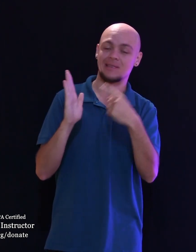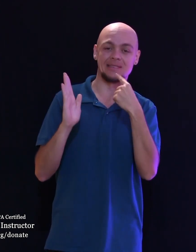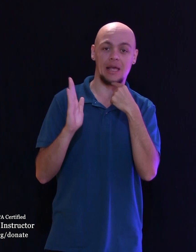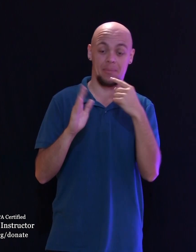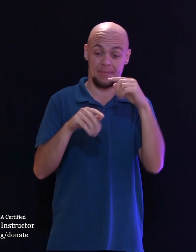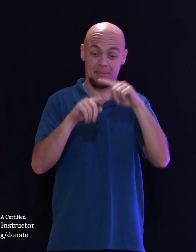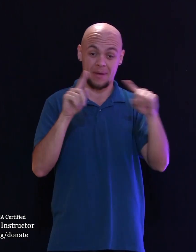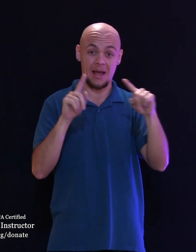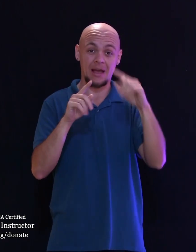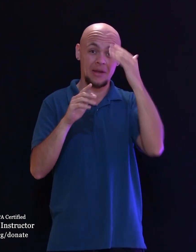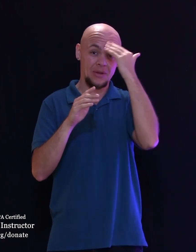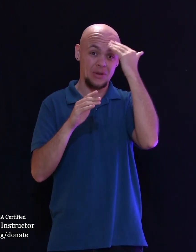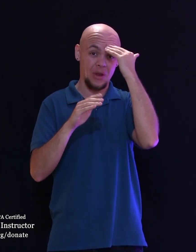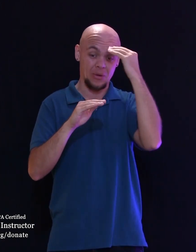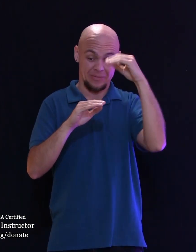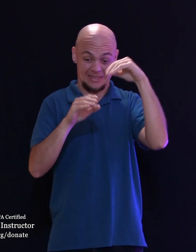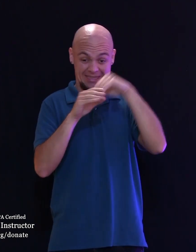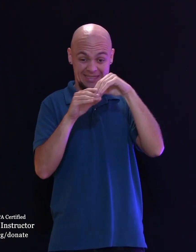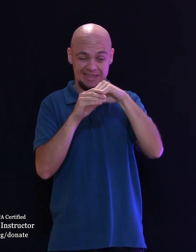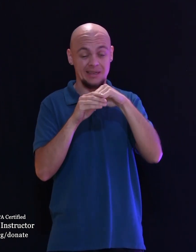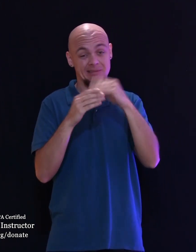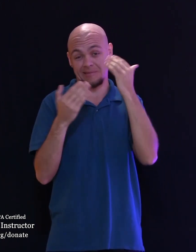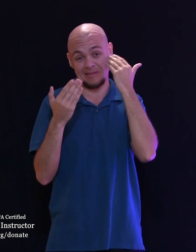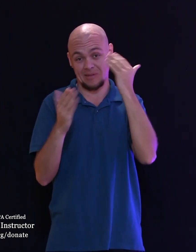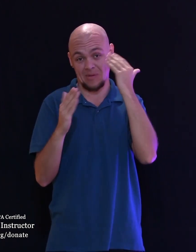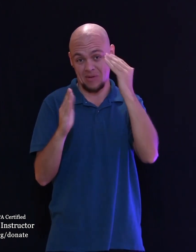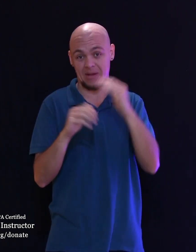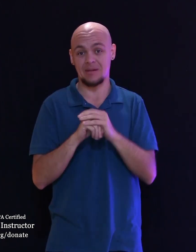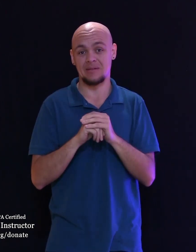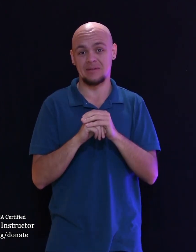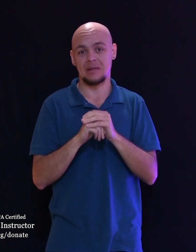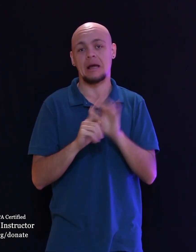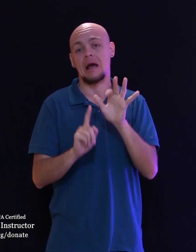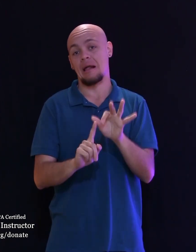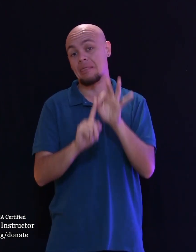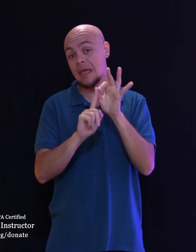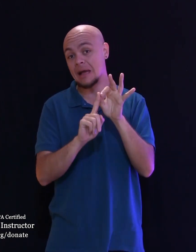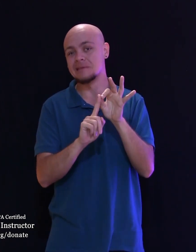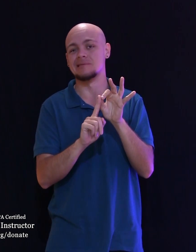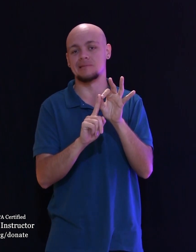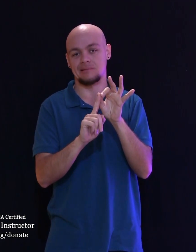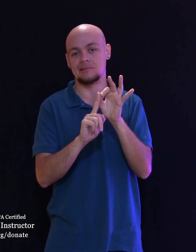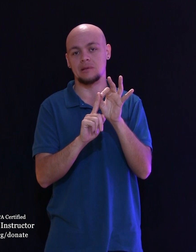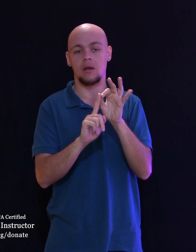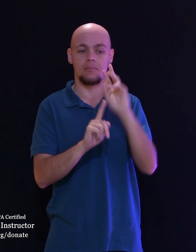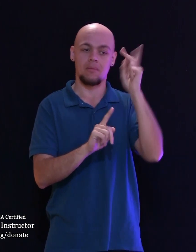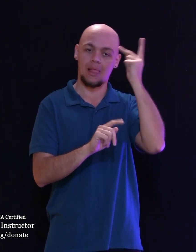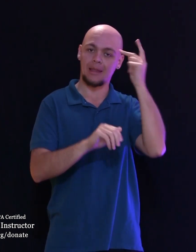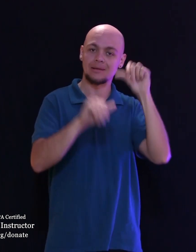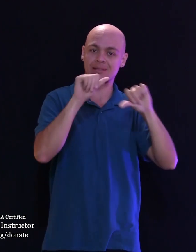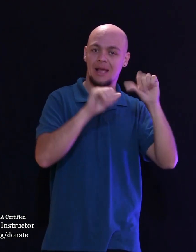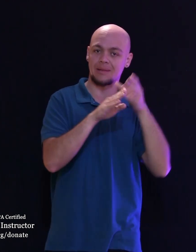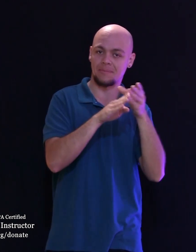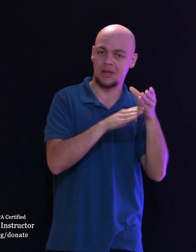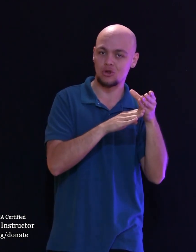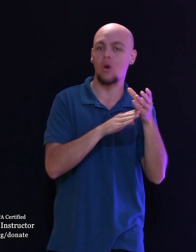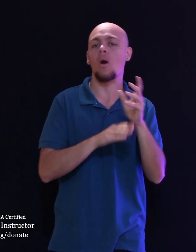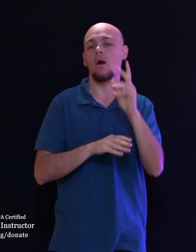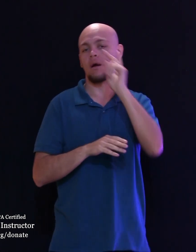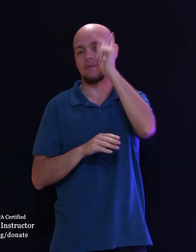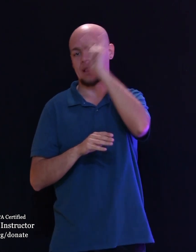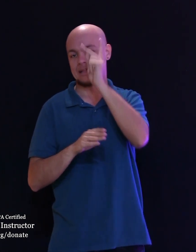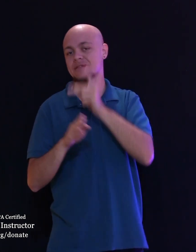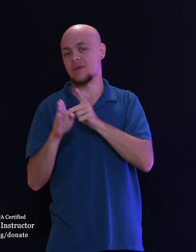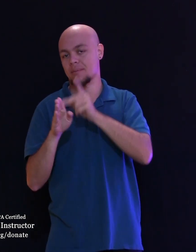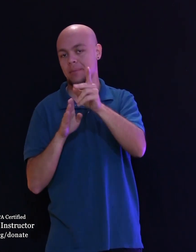is, unless you're a political scientist or probably a philosophy instructor who knows that kind of stuff. So religious freedom